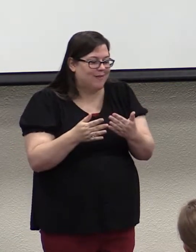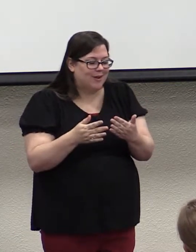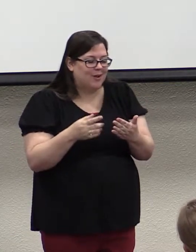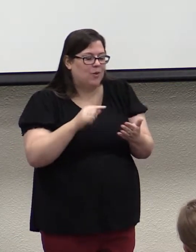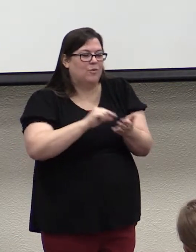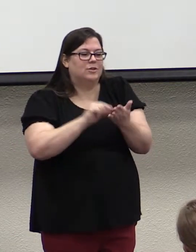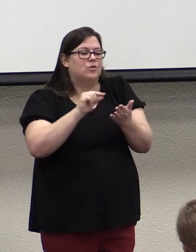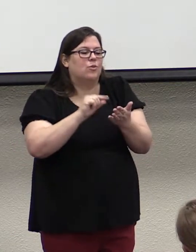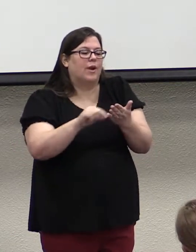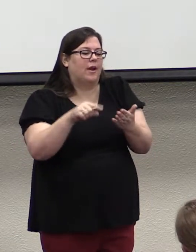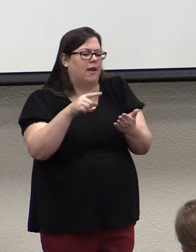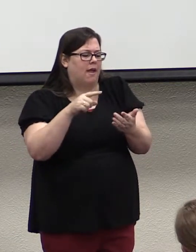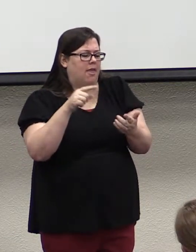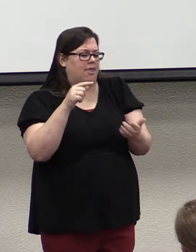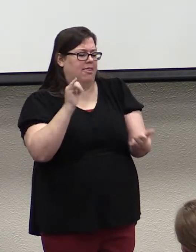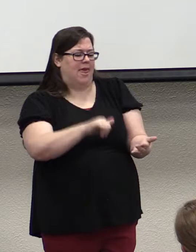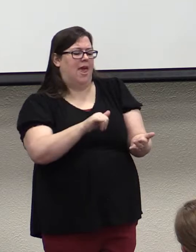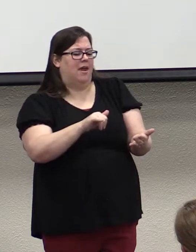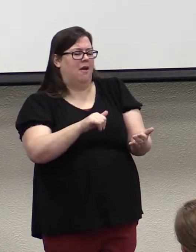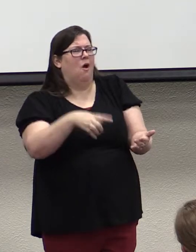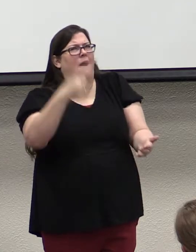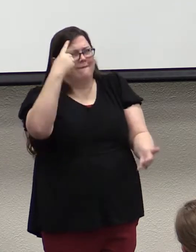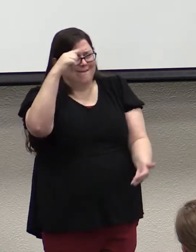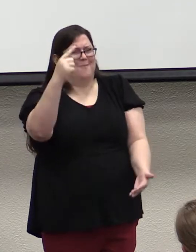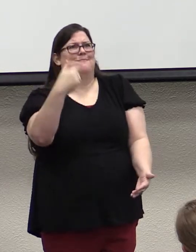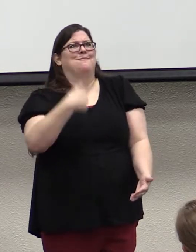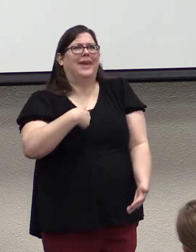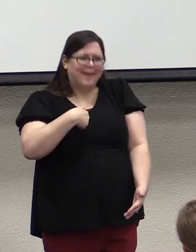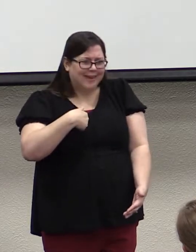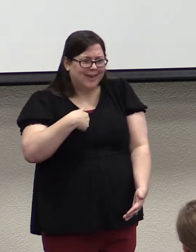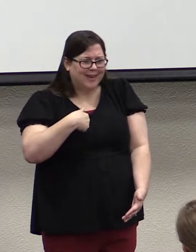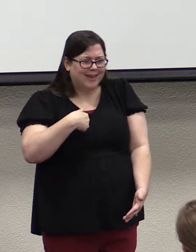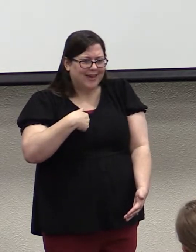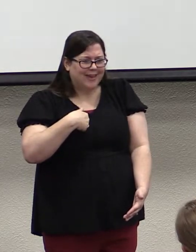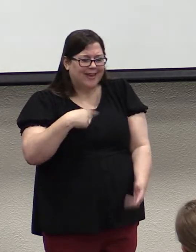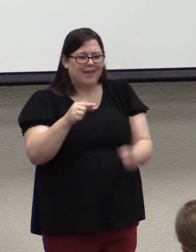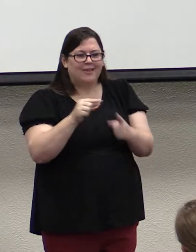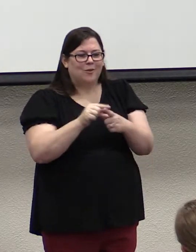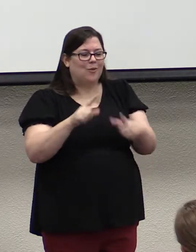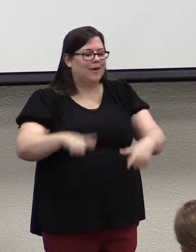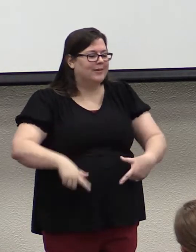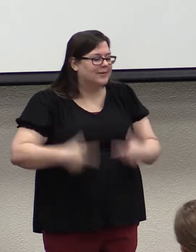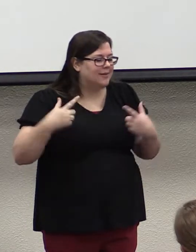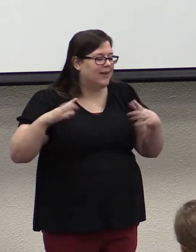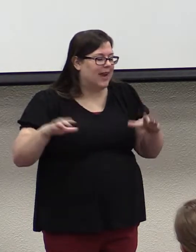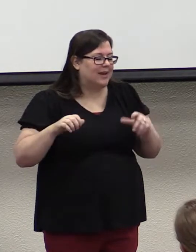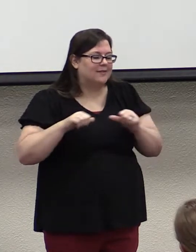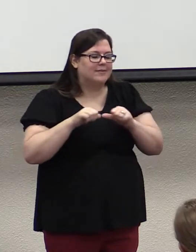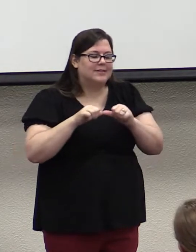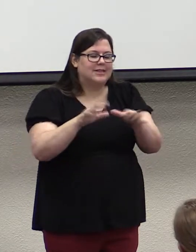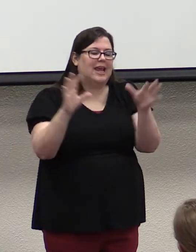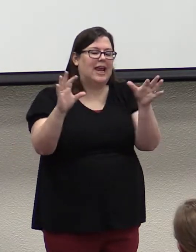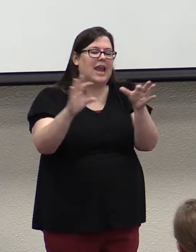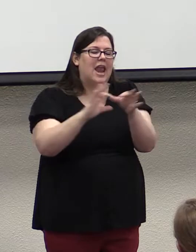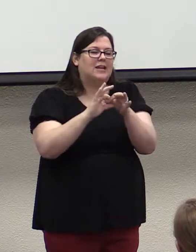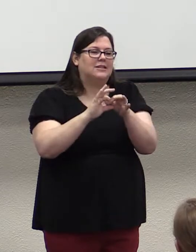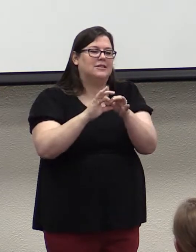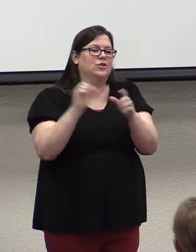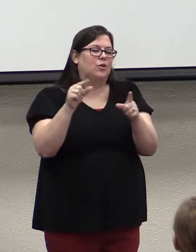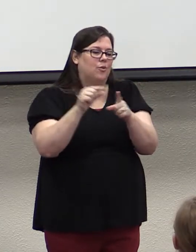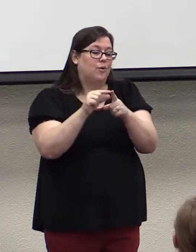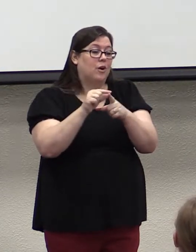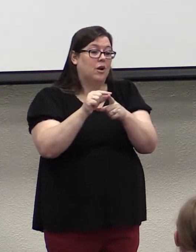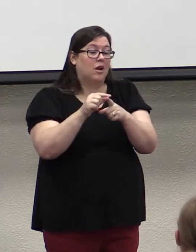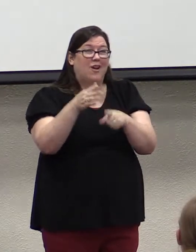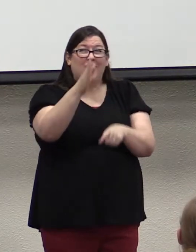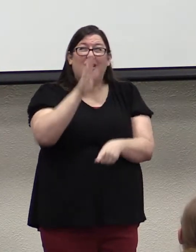me. The Word is living and active. Stay connected to His Word. God speaks through